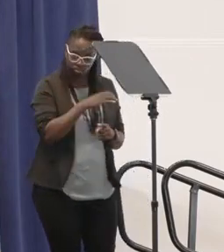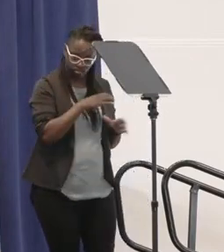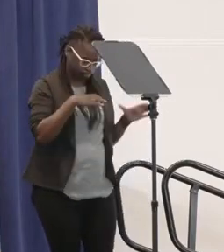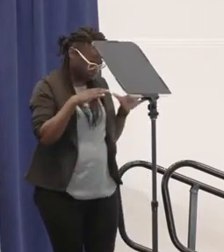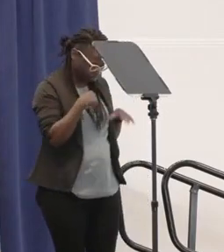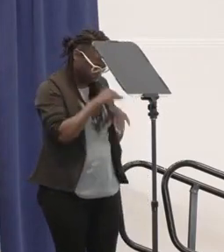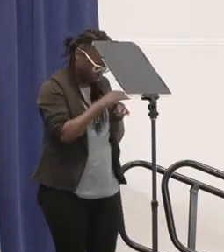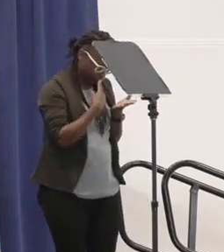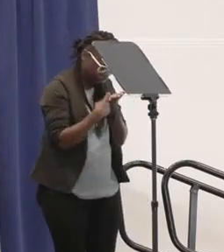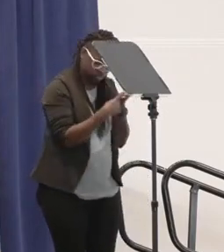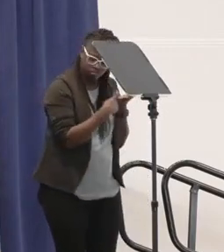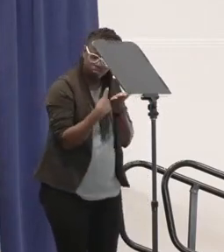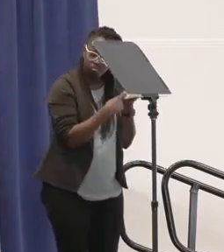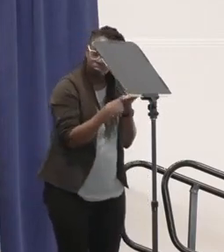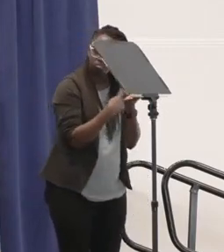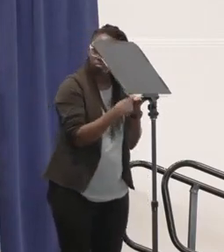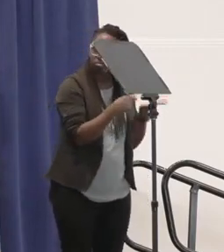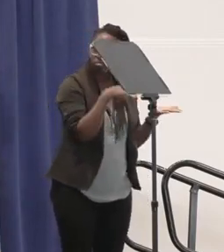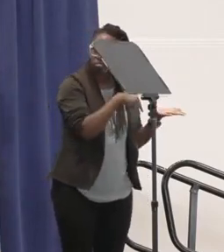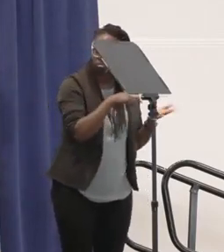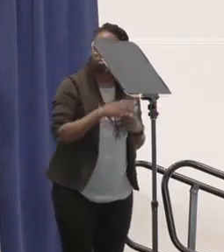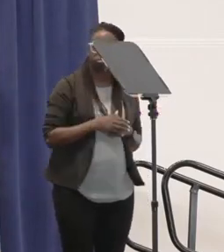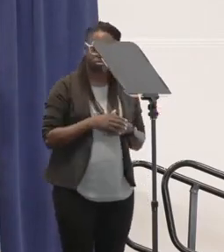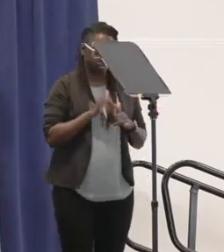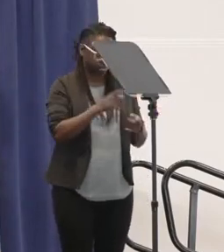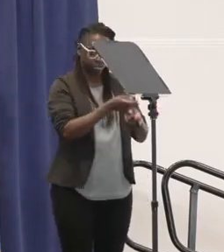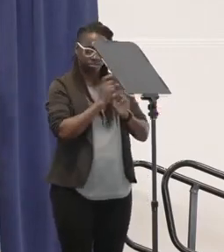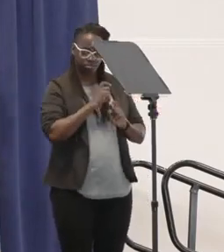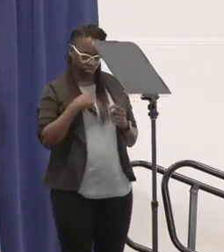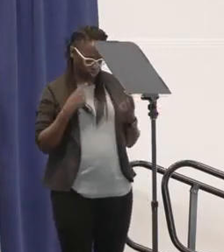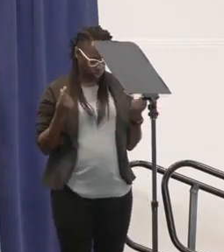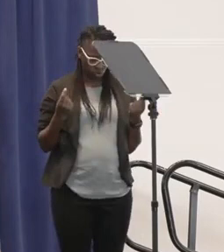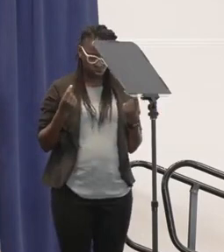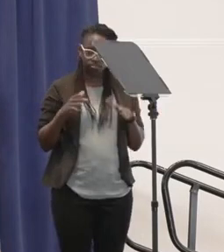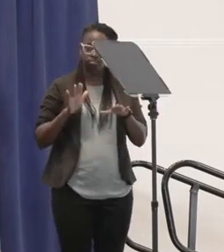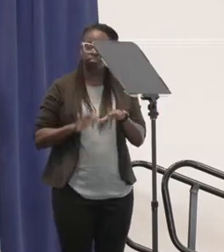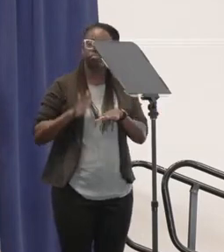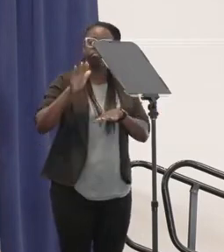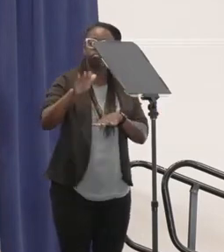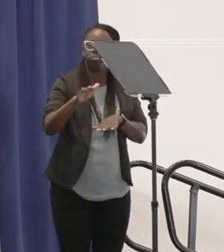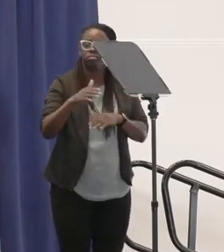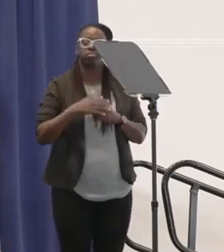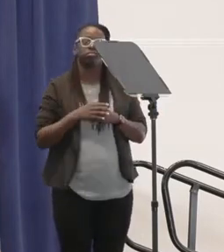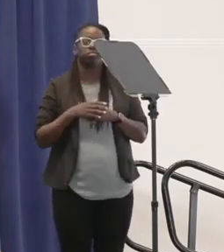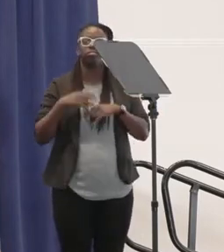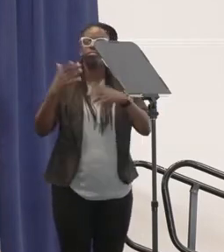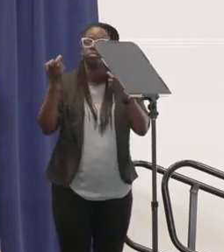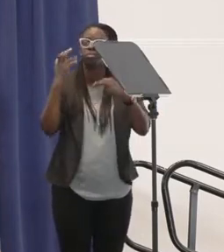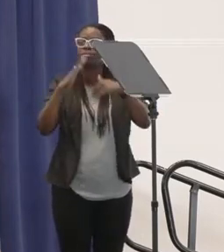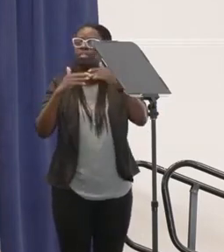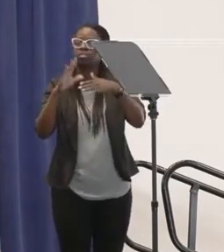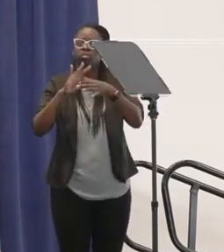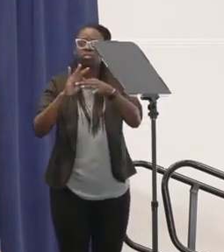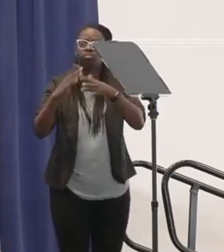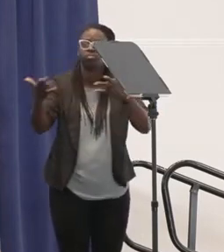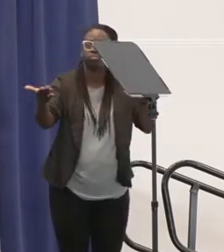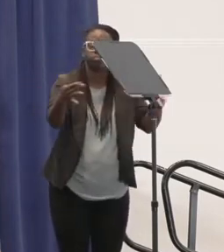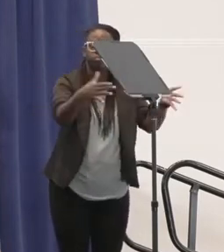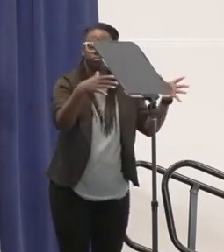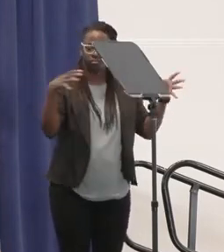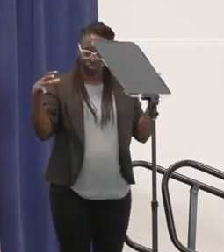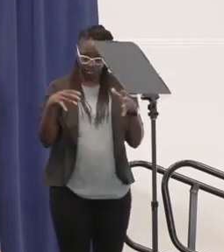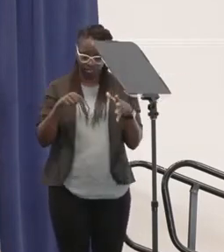new steps forward. I also want to celebrate the students who are here today, some of whom I had an opportunity to meet along with